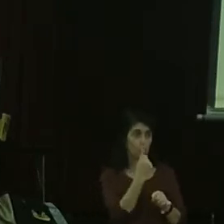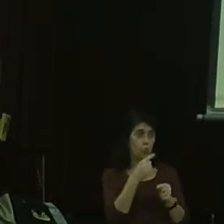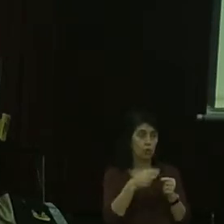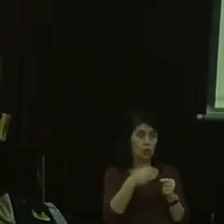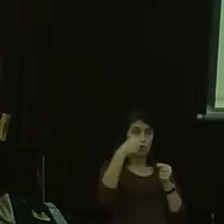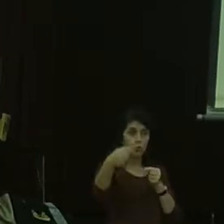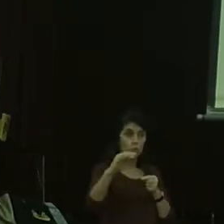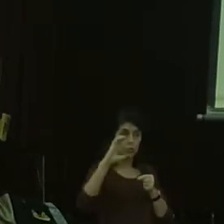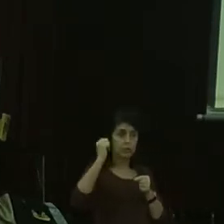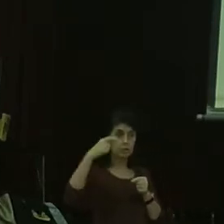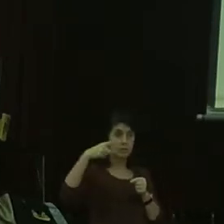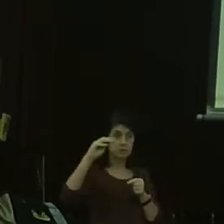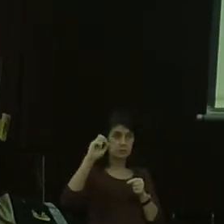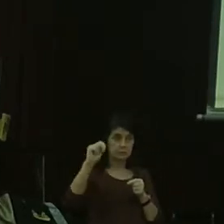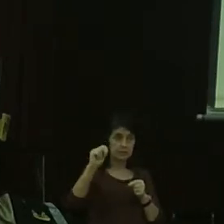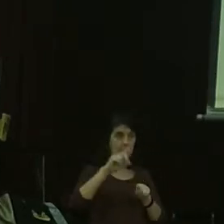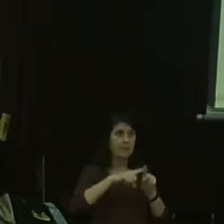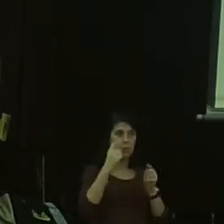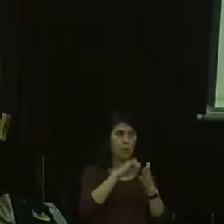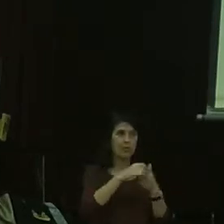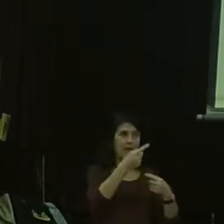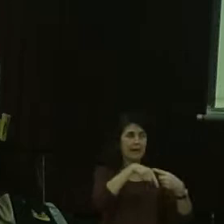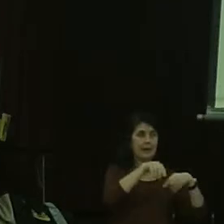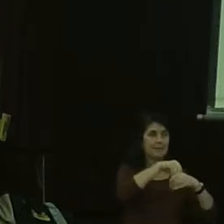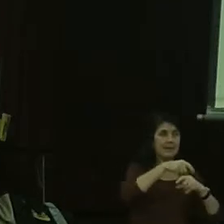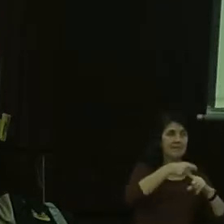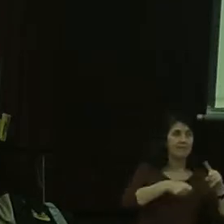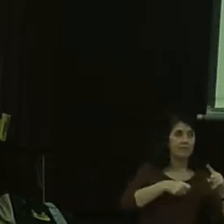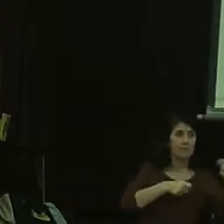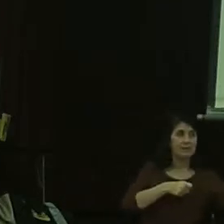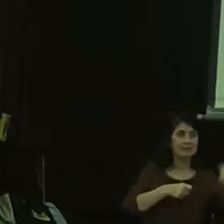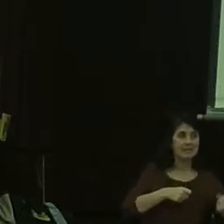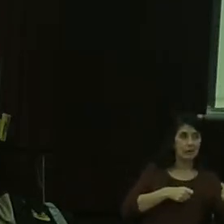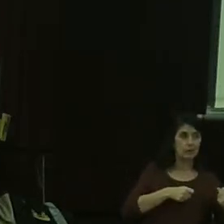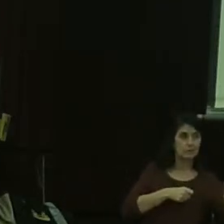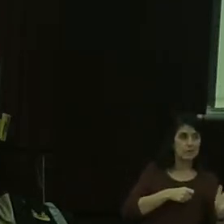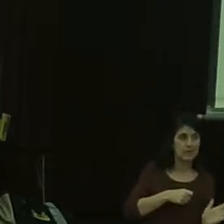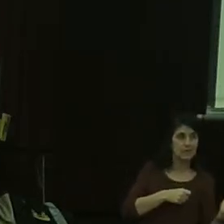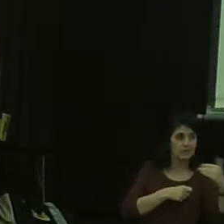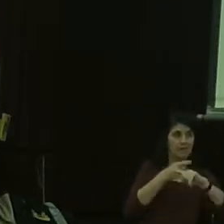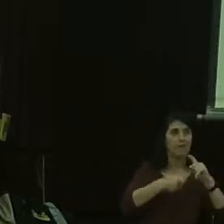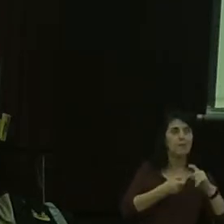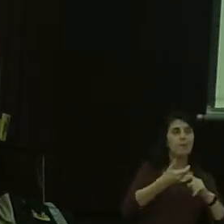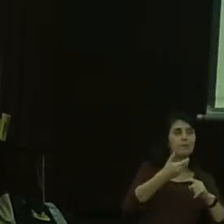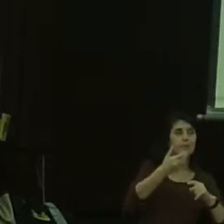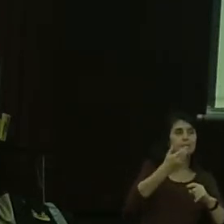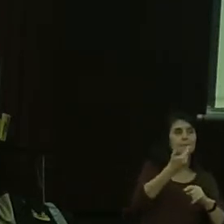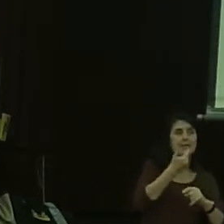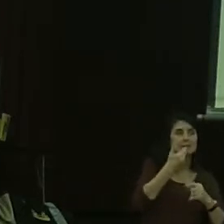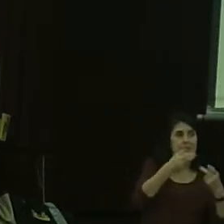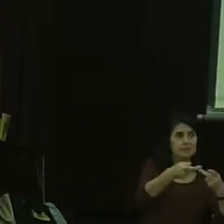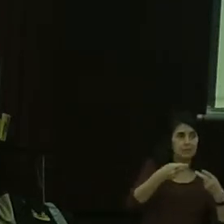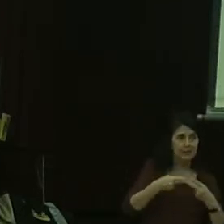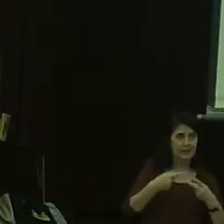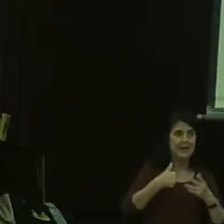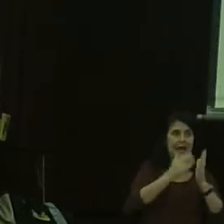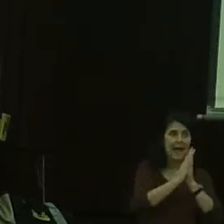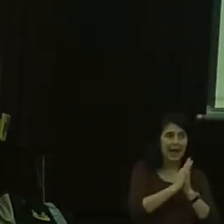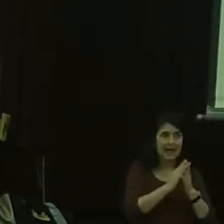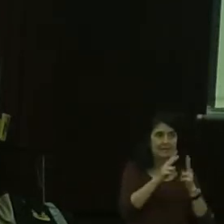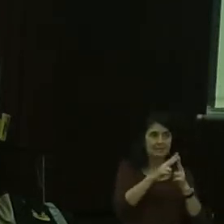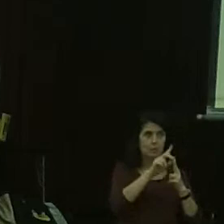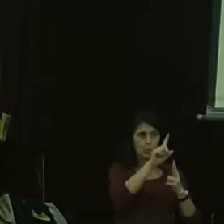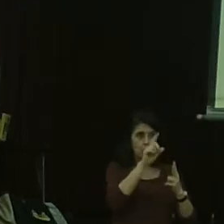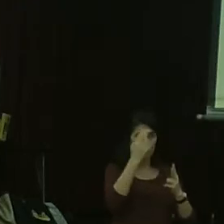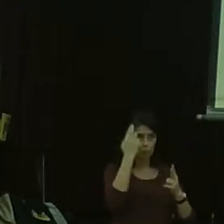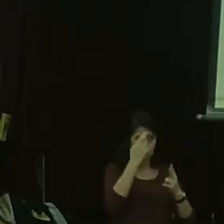from Chapman, the one that comes in on the south side of Papa's Pizza? I asked for a couple of reasons. Number one, a